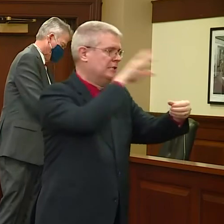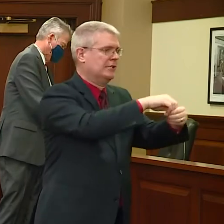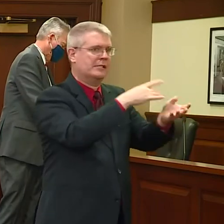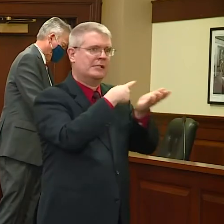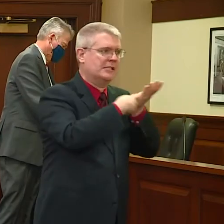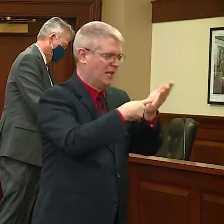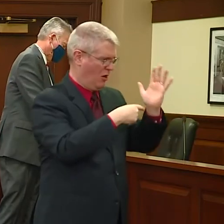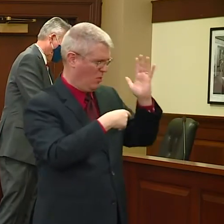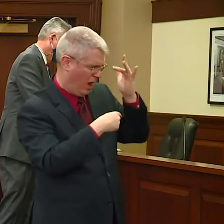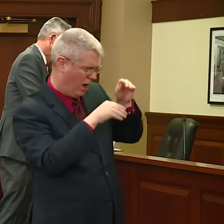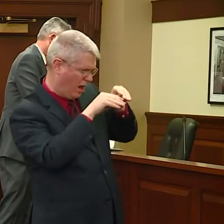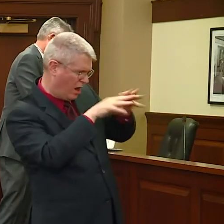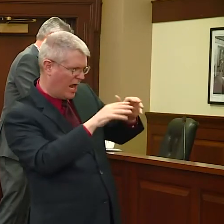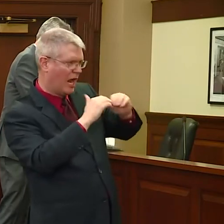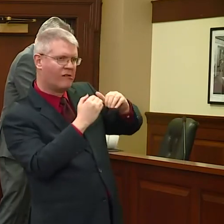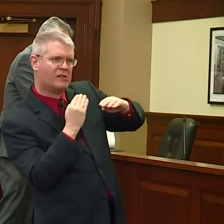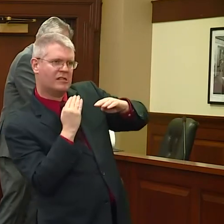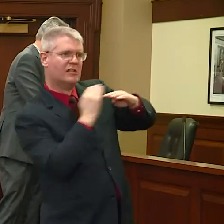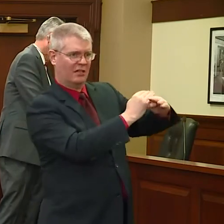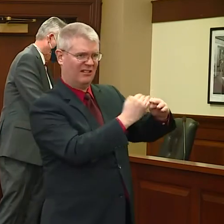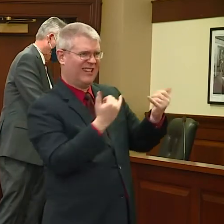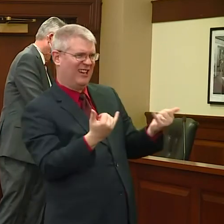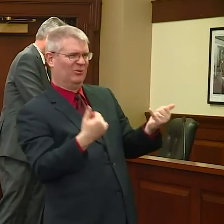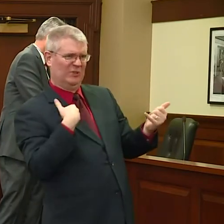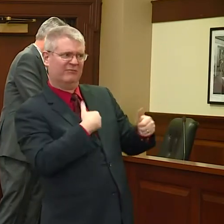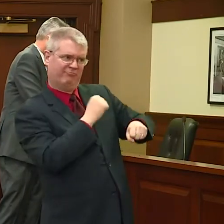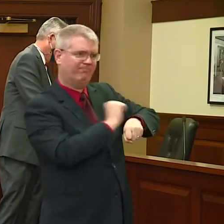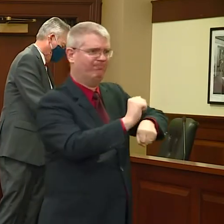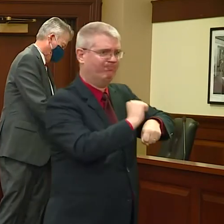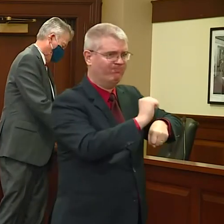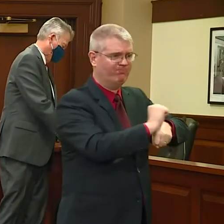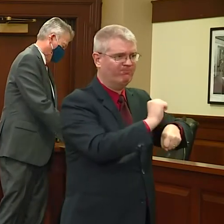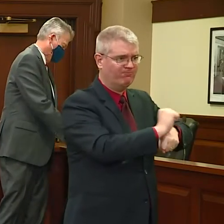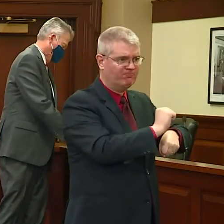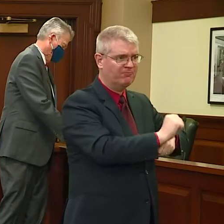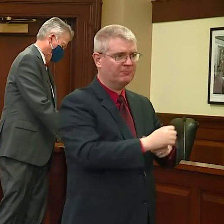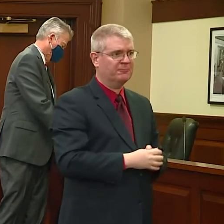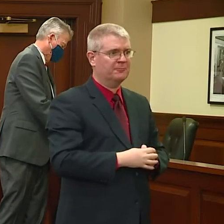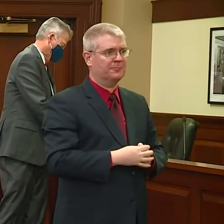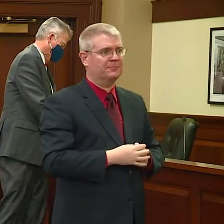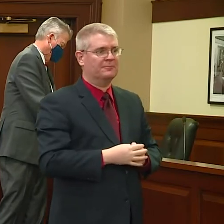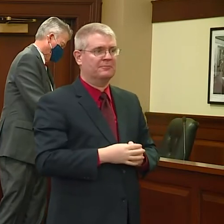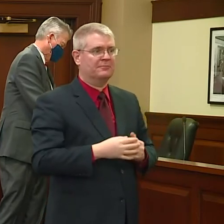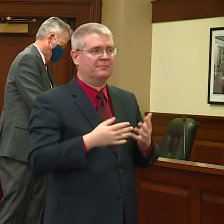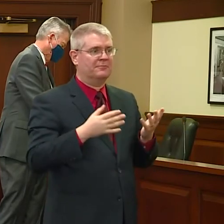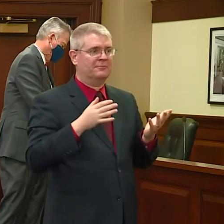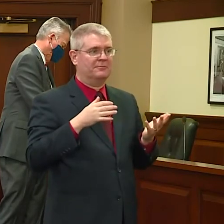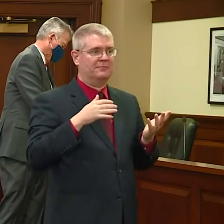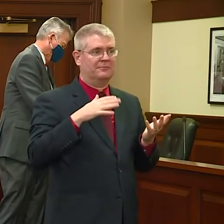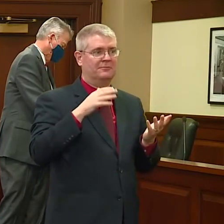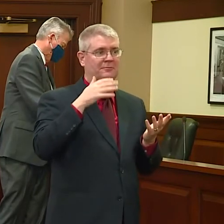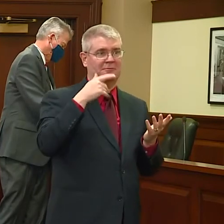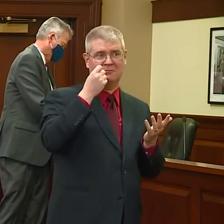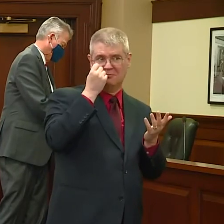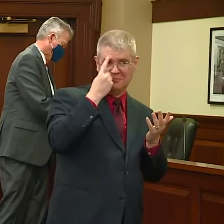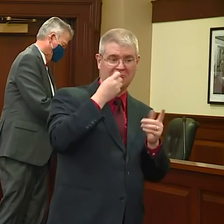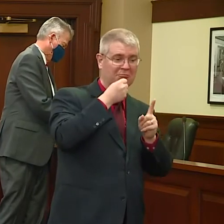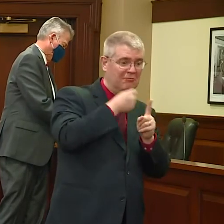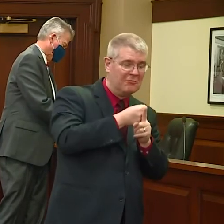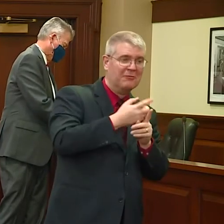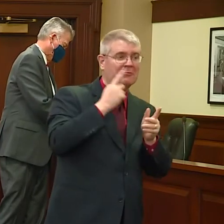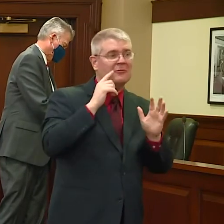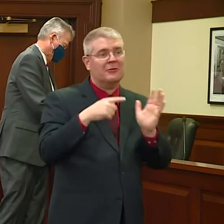over the summer how we had some outbreaks related to bars and restaurants and other things. So I don't want to just put the blame on the colleges or the